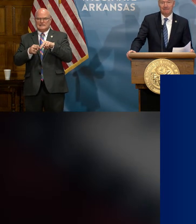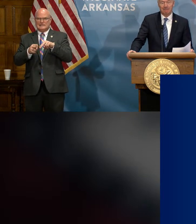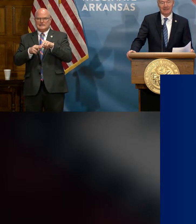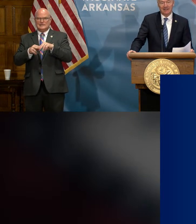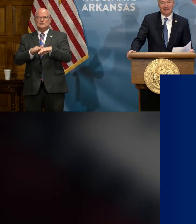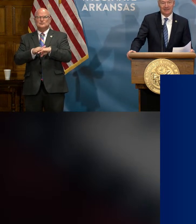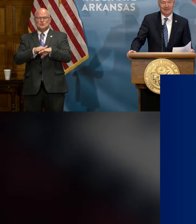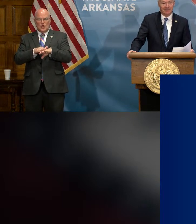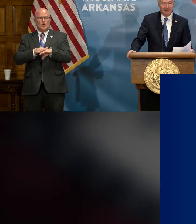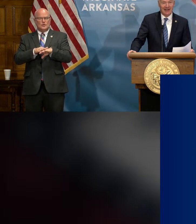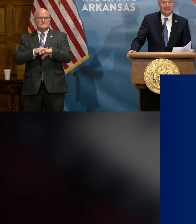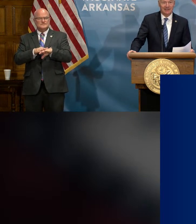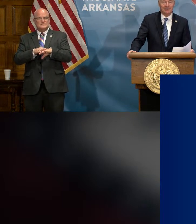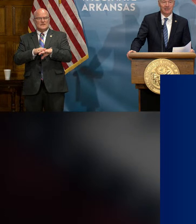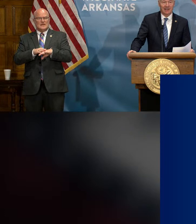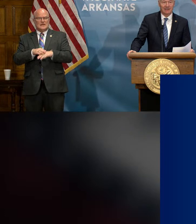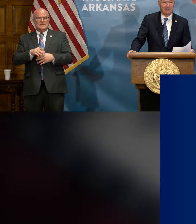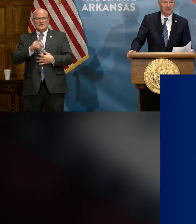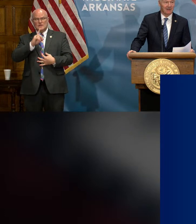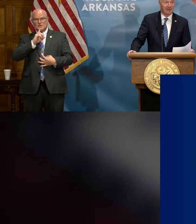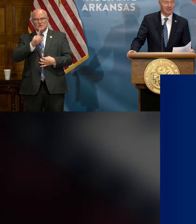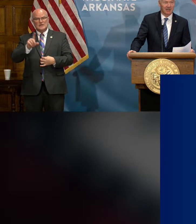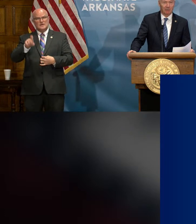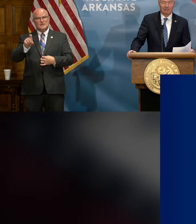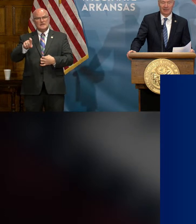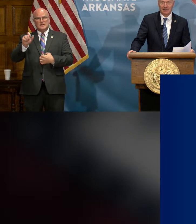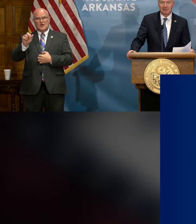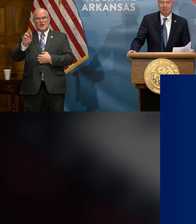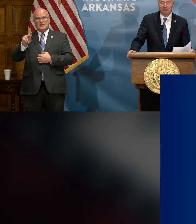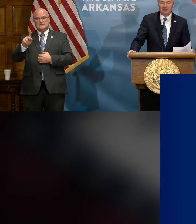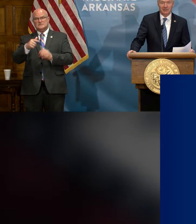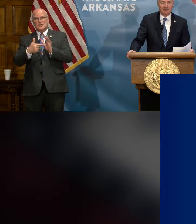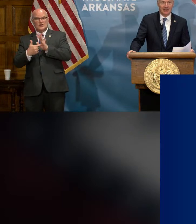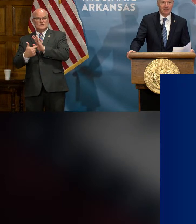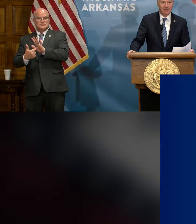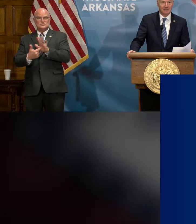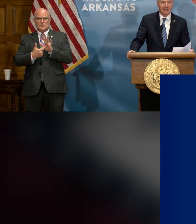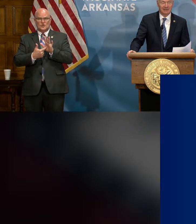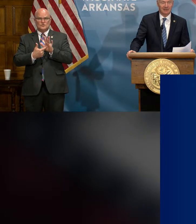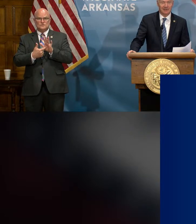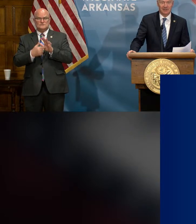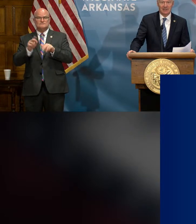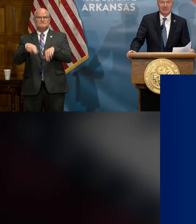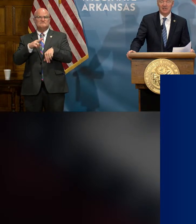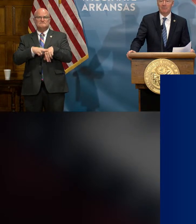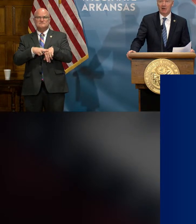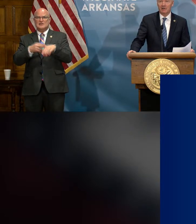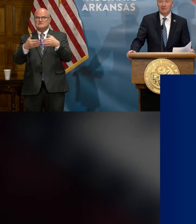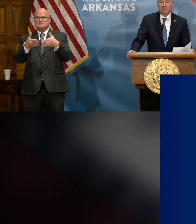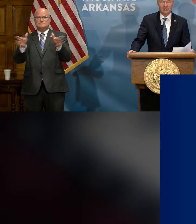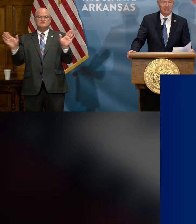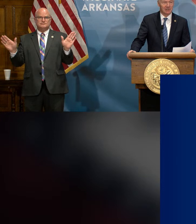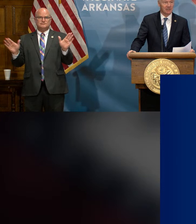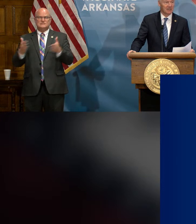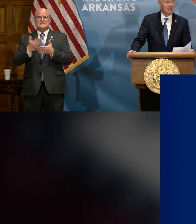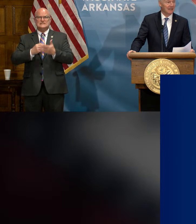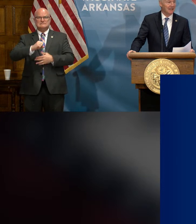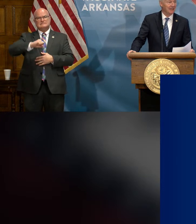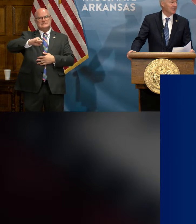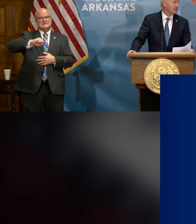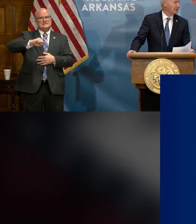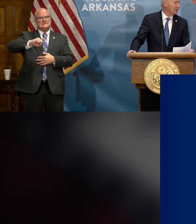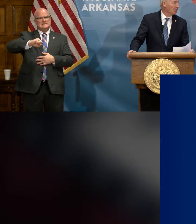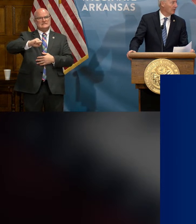and the fact is that Arkansas reflects much of the nation, that there is some hardened